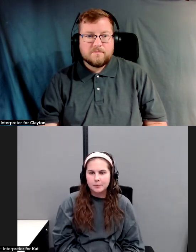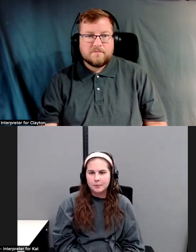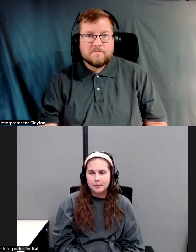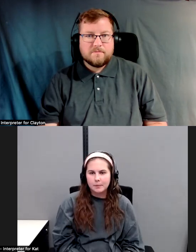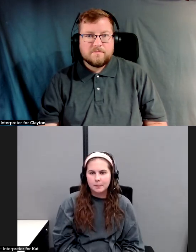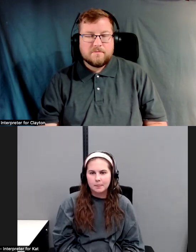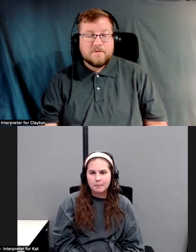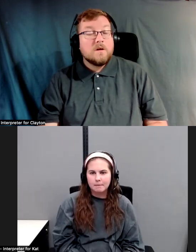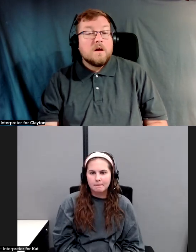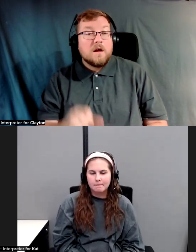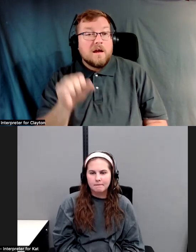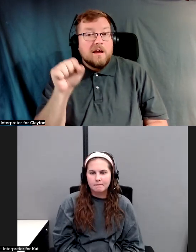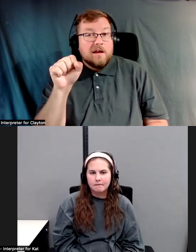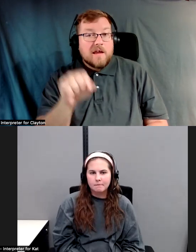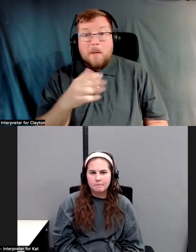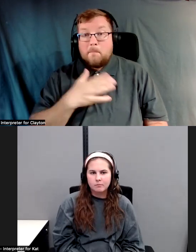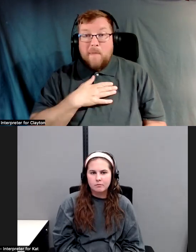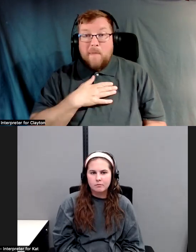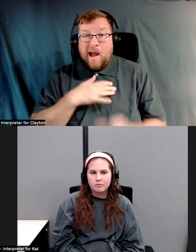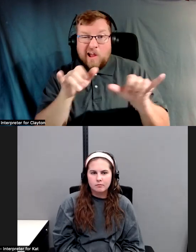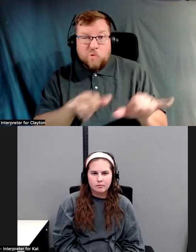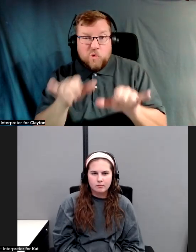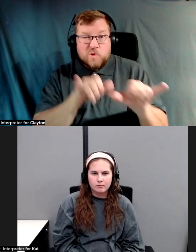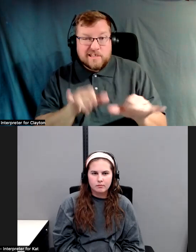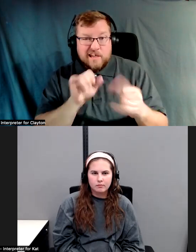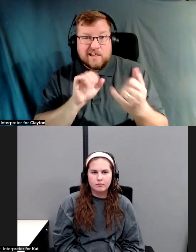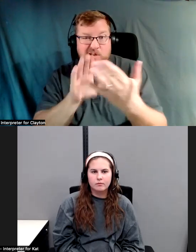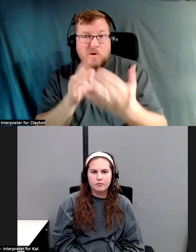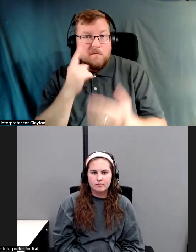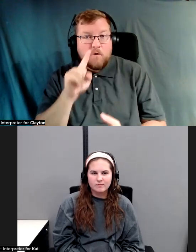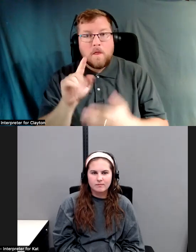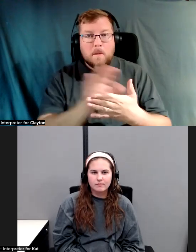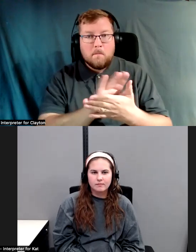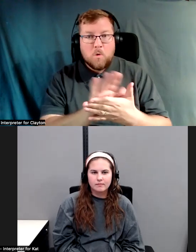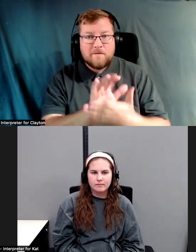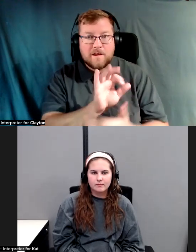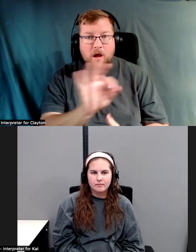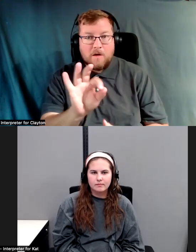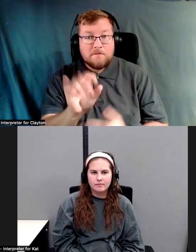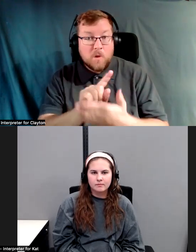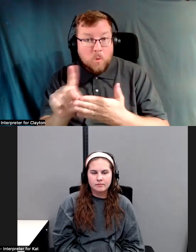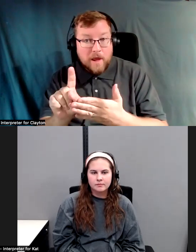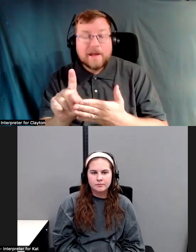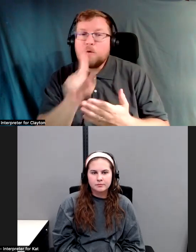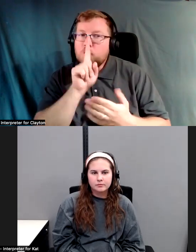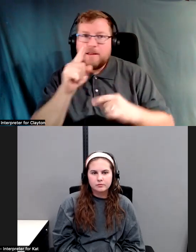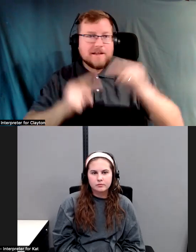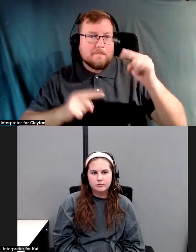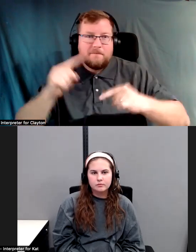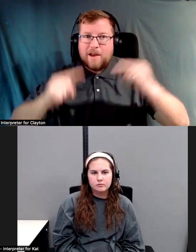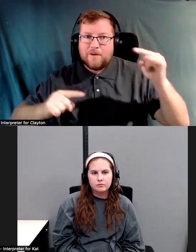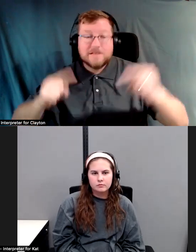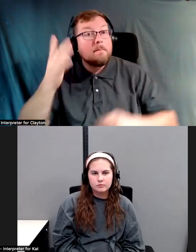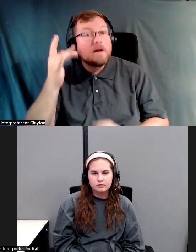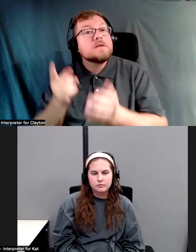Yeah, I mean, my routine with the MOWs, movies of the week, it varies because some of the days,